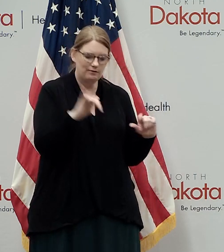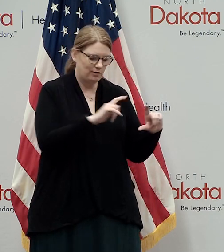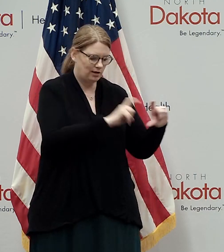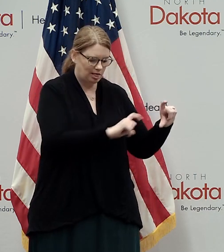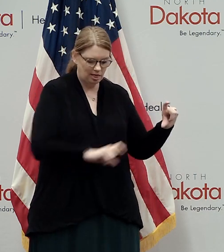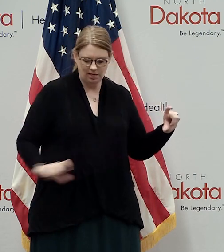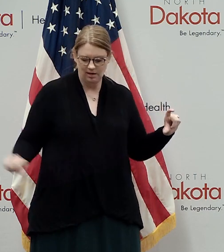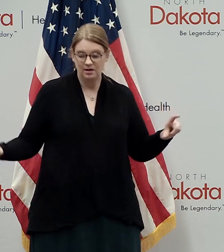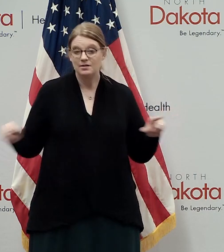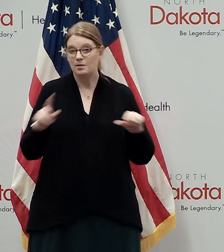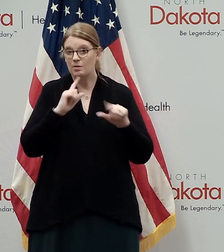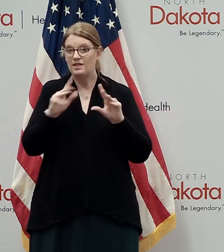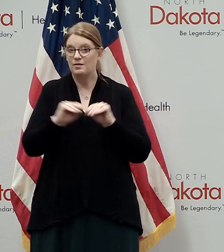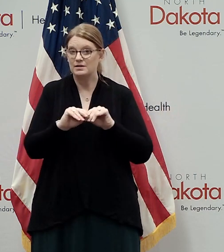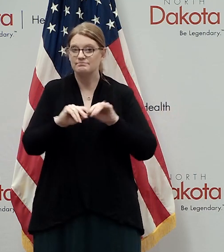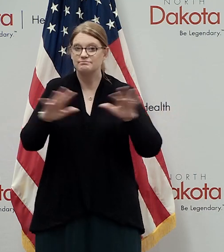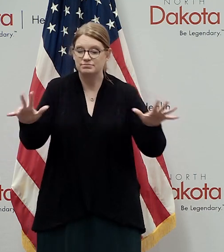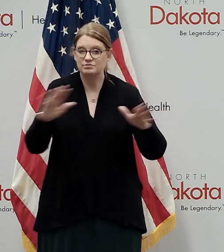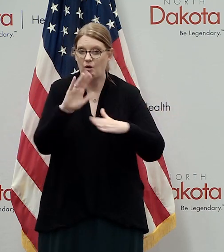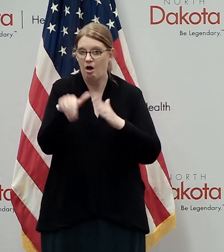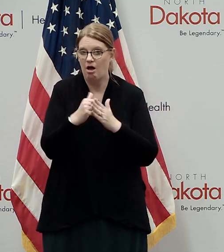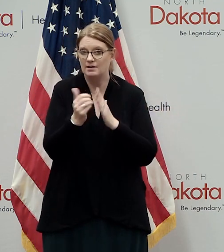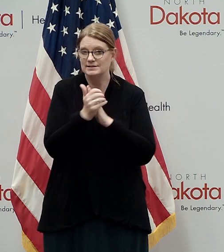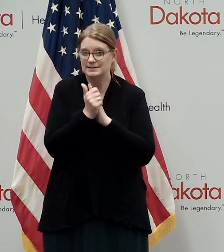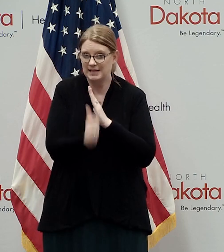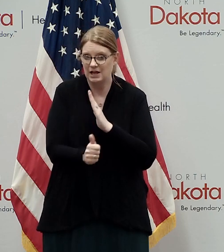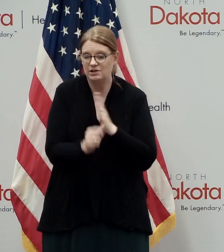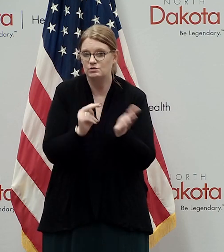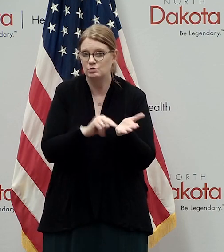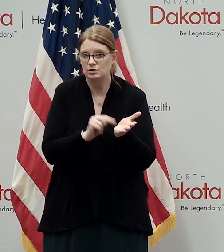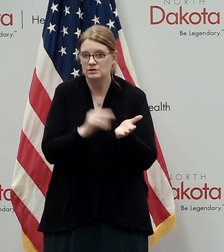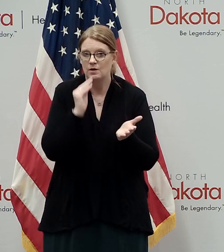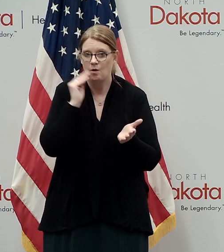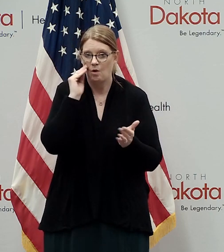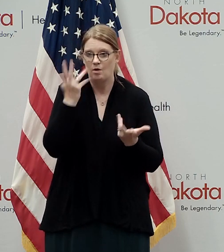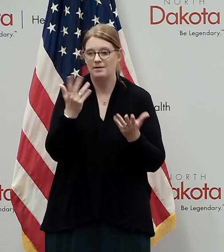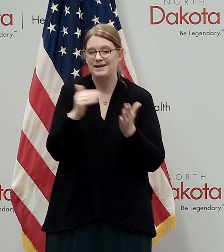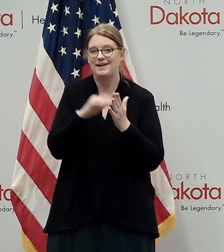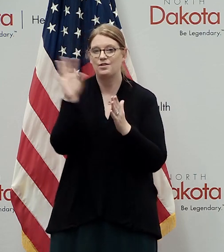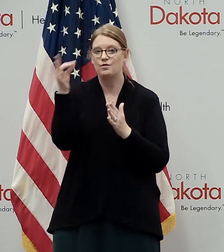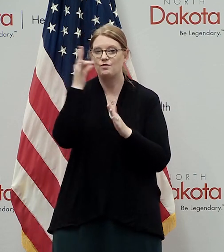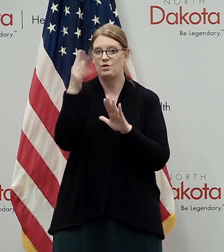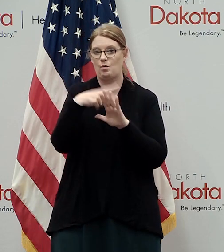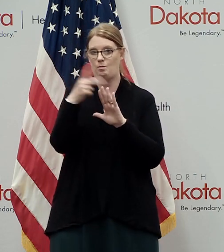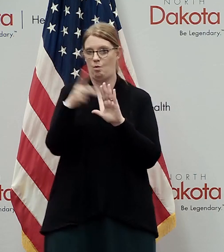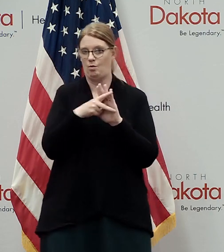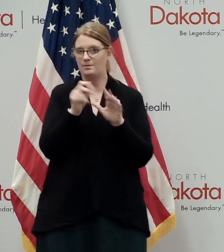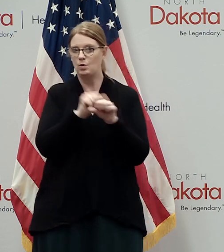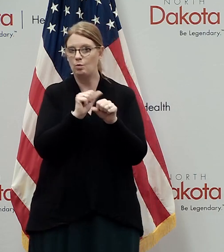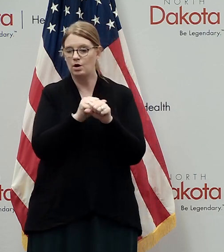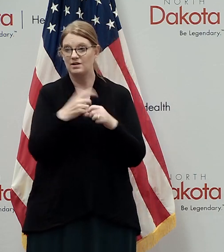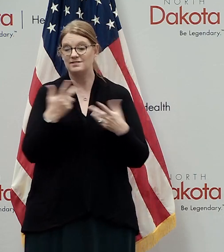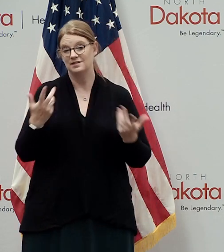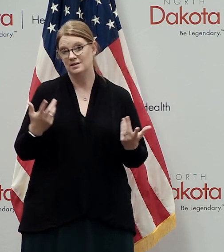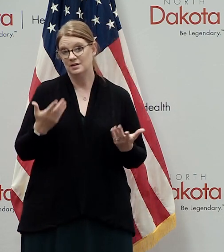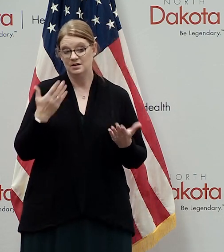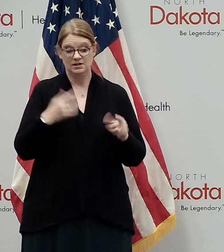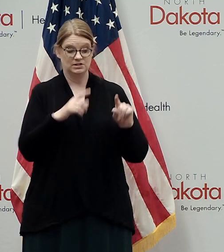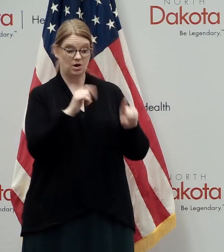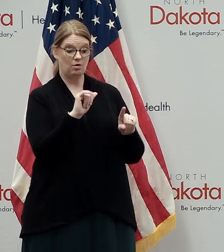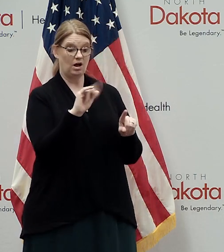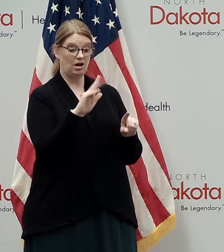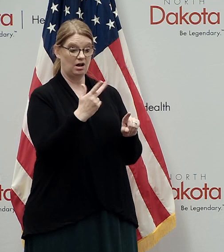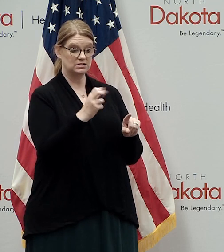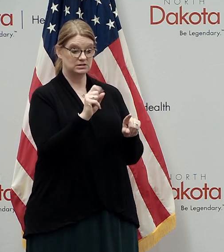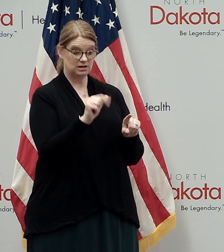skilled nursing facilities in the country. So again, we'll have another federal program to work with, so we may be able to broaden the Augusta Place pilot